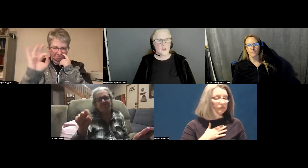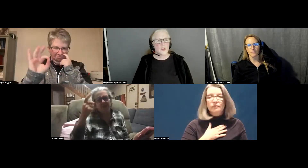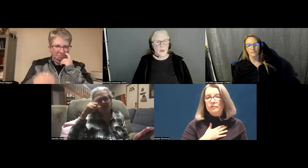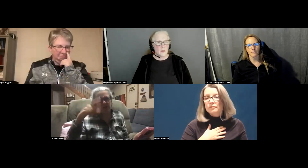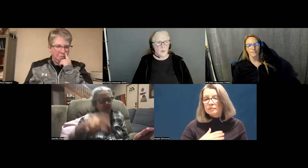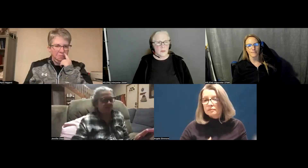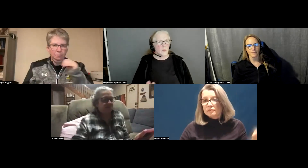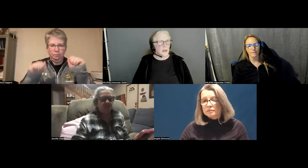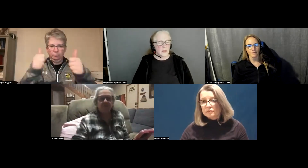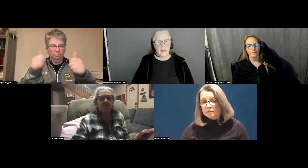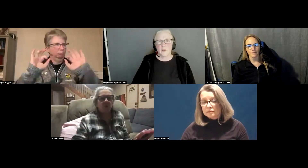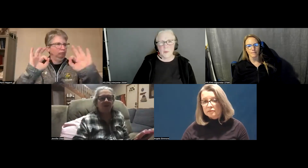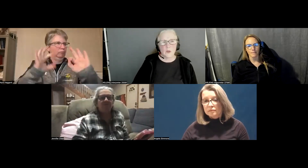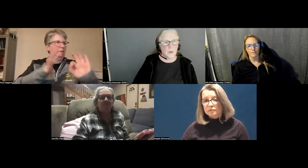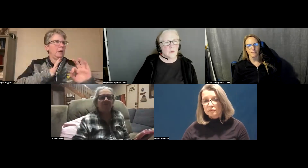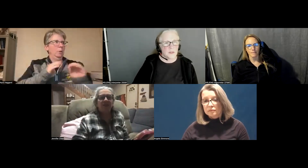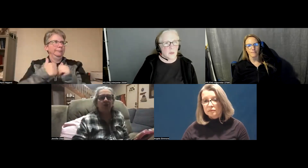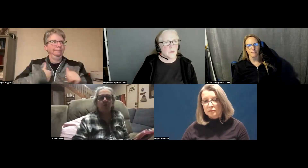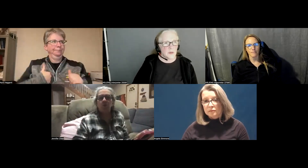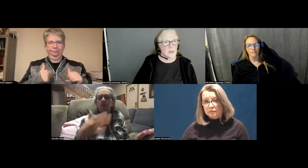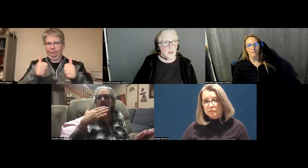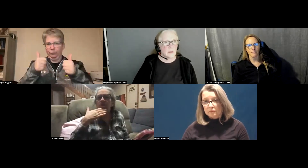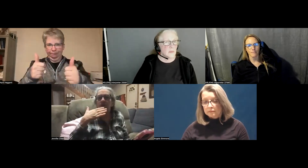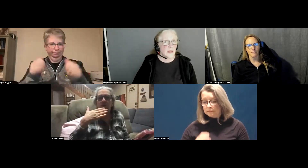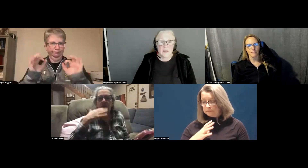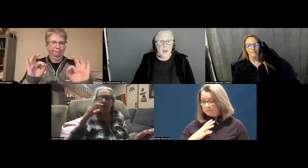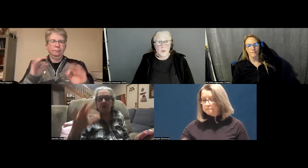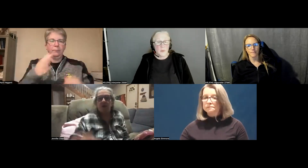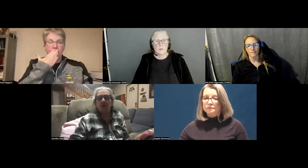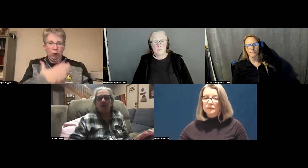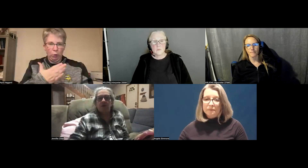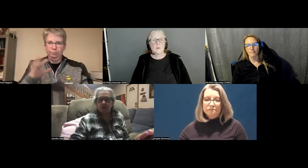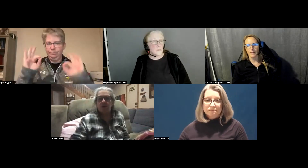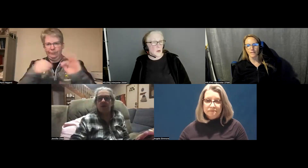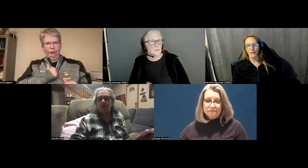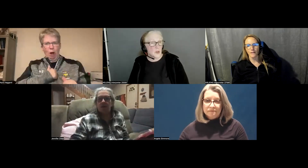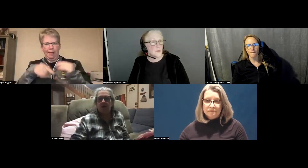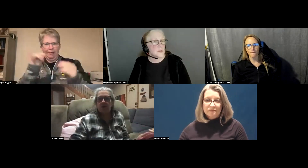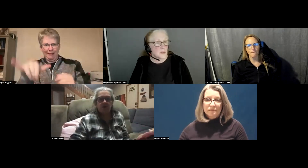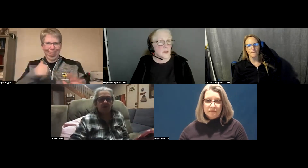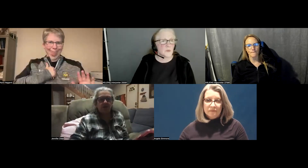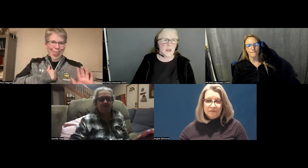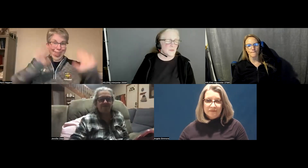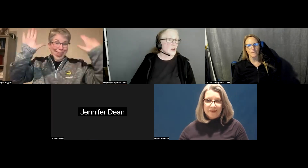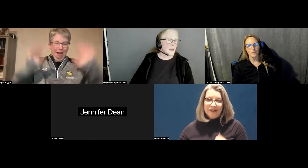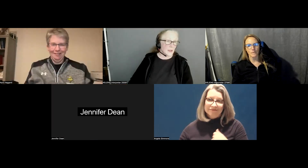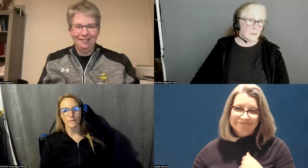We'll just go ahead. We'll get it out there. Everybody can read it, and we'll table it for next meeting. That's fine with me. All right, Jennifer says thank you. Yeah, sorry about